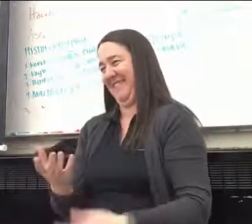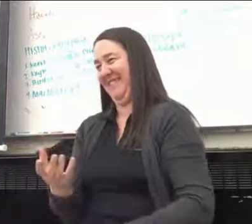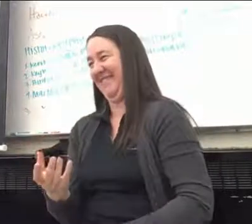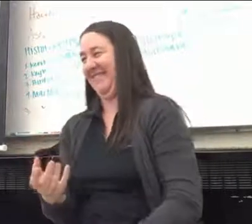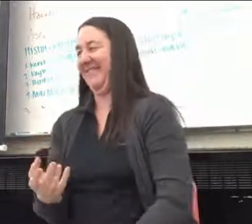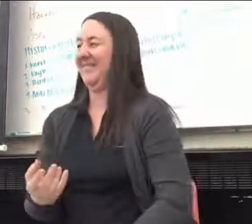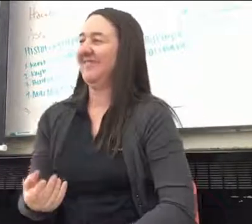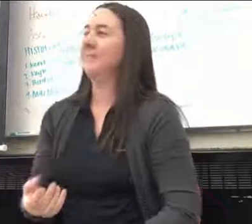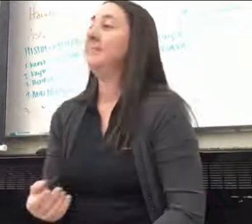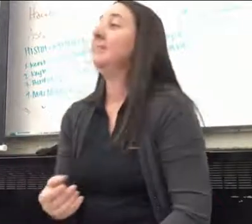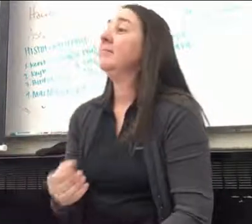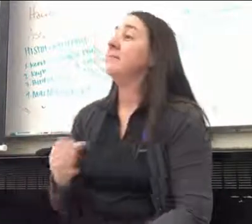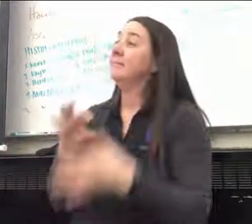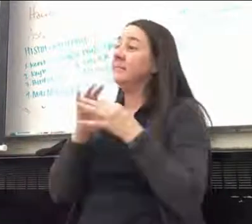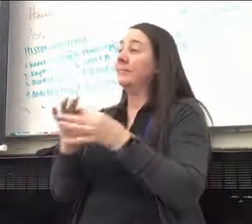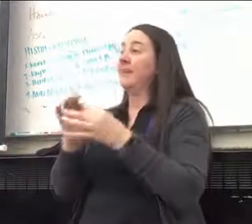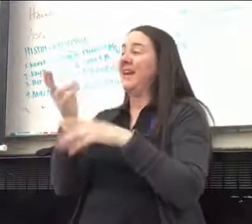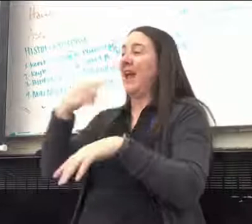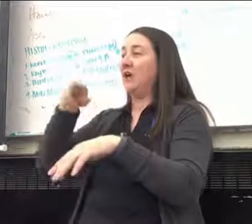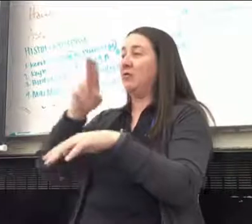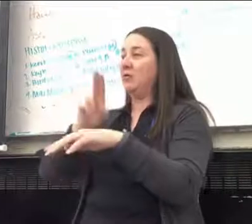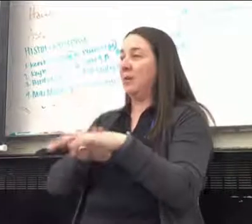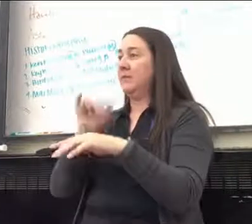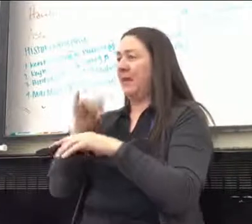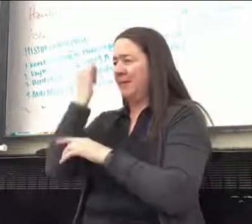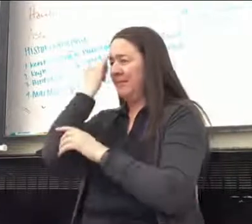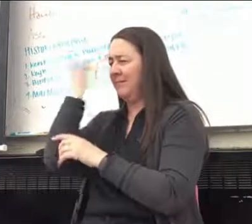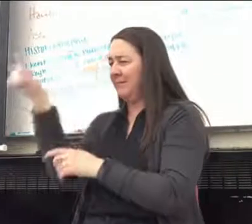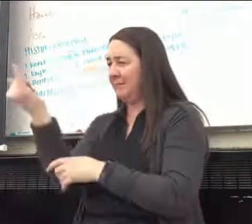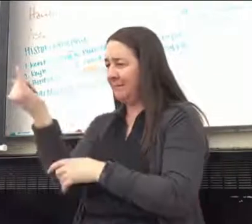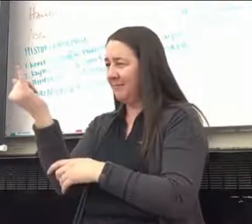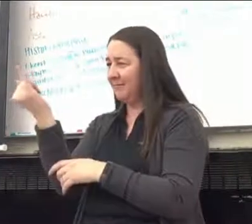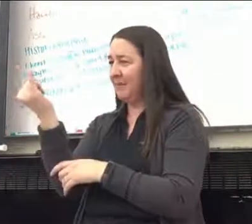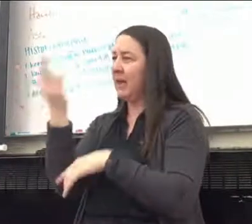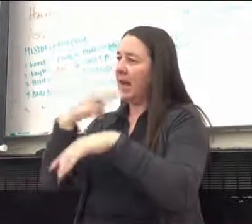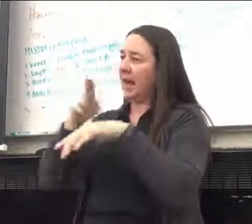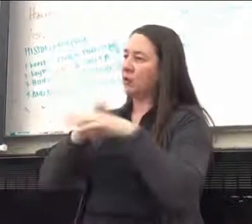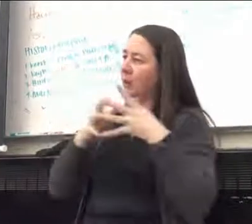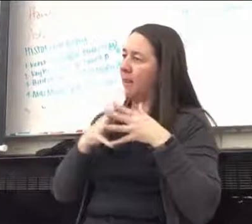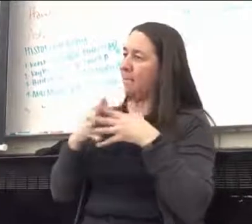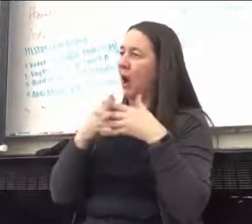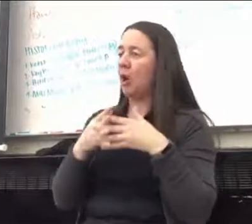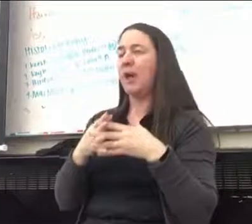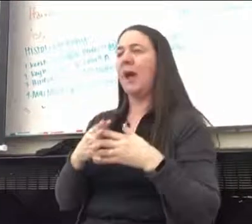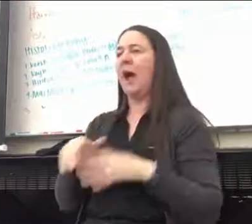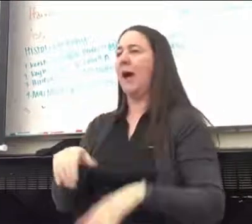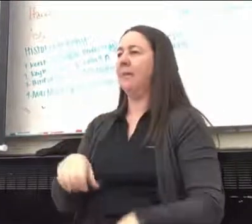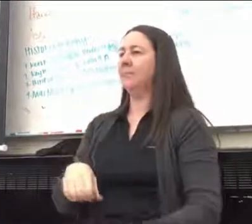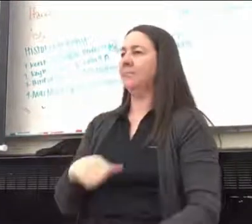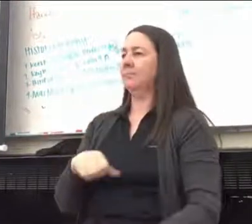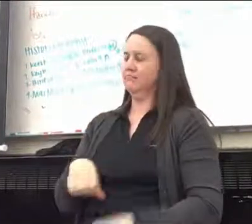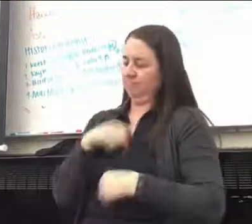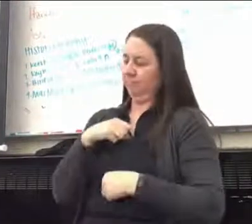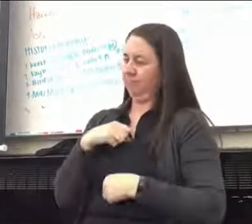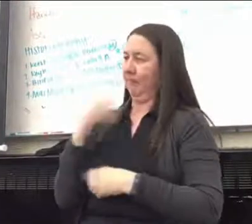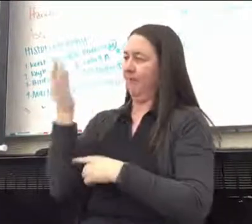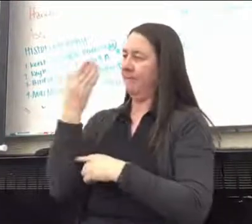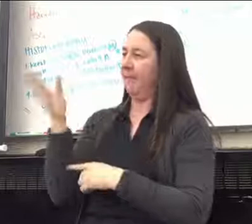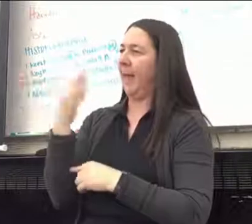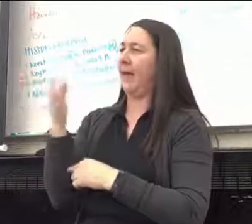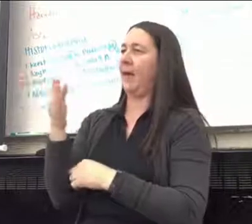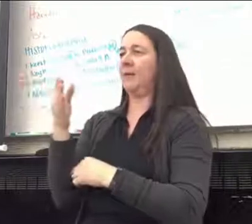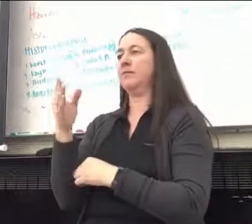in terms of nationalism, it's the idea that when we talk about nationalism in America, it's like, yeah, America, flag, 4th of July. When we talk